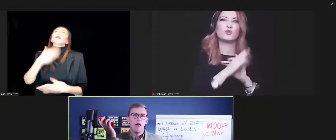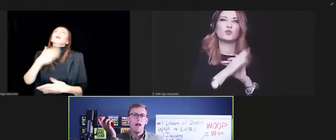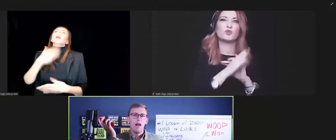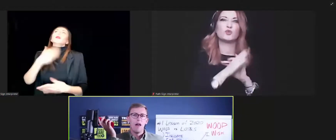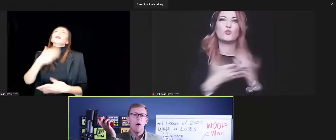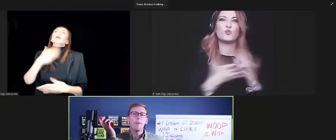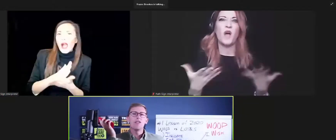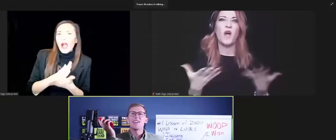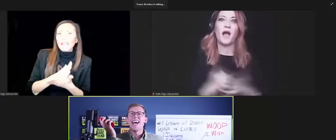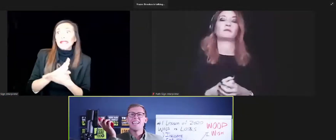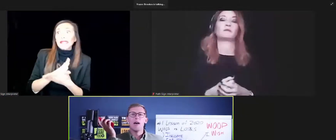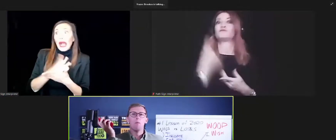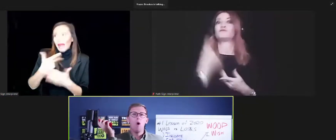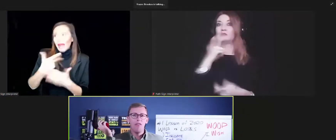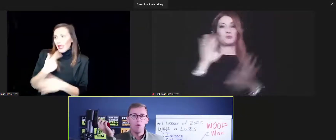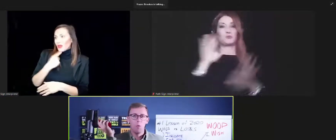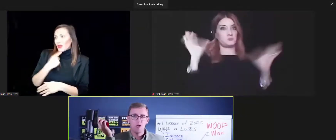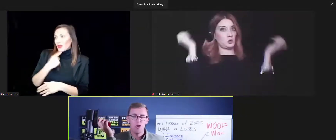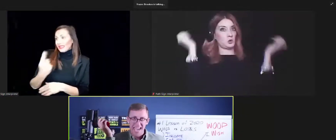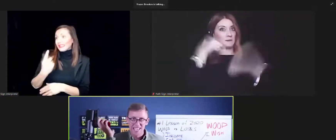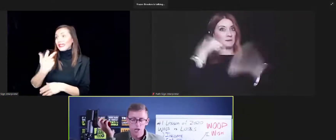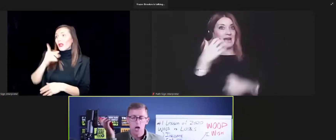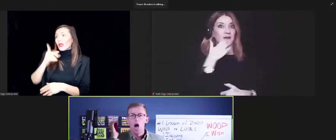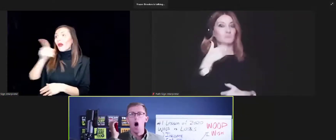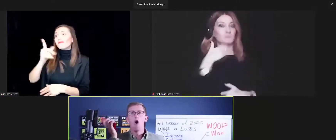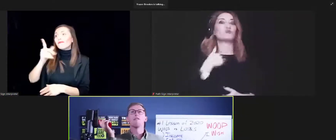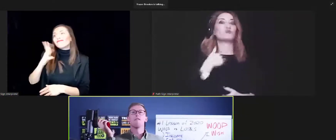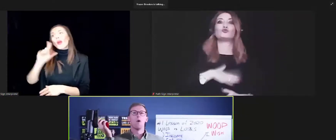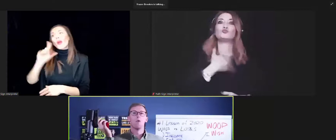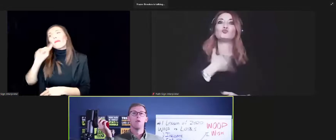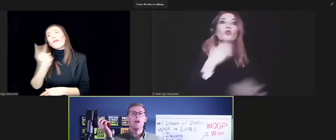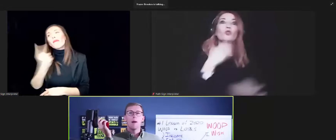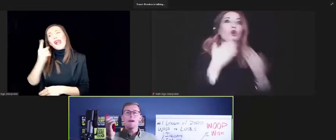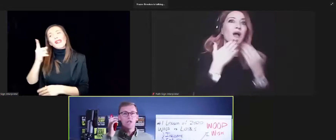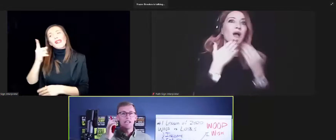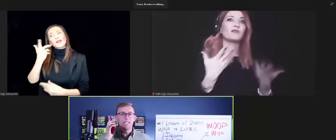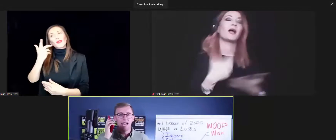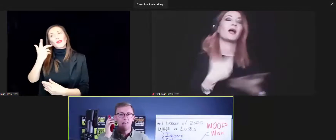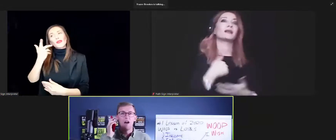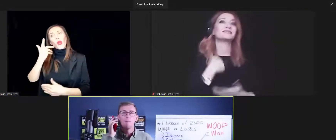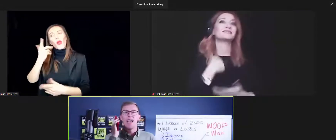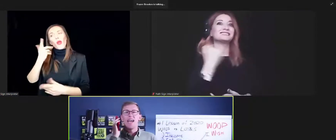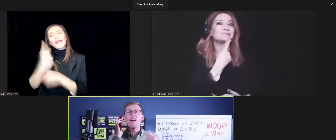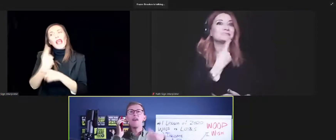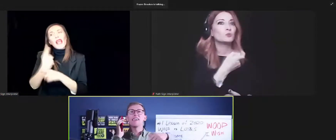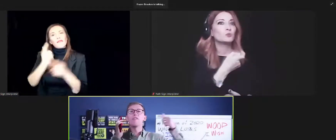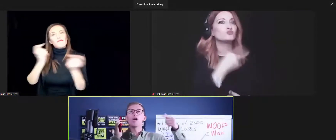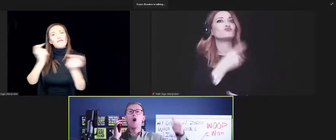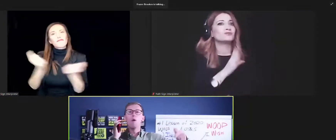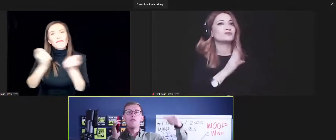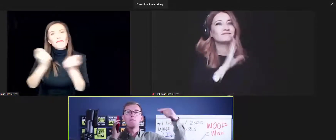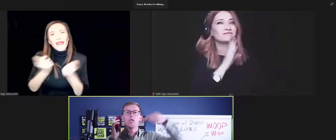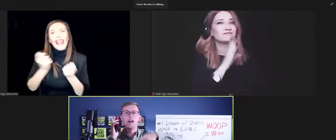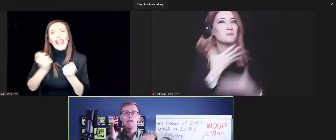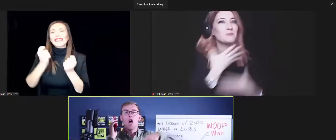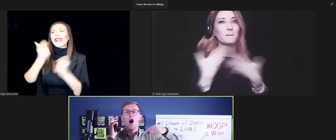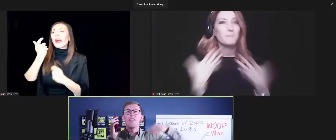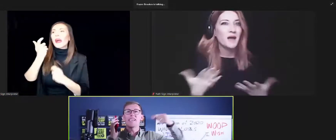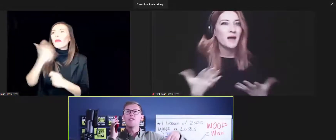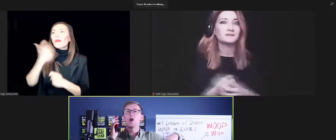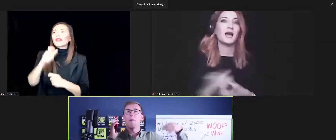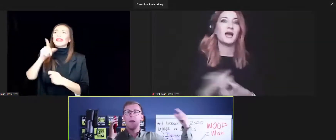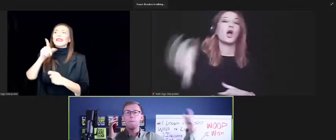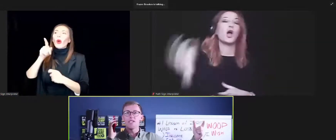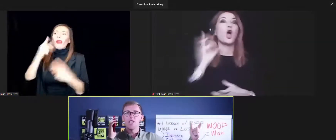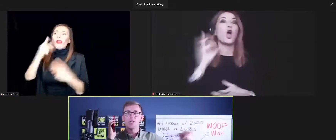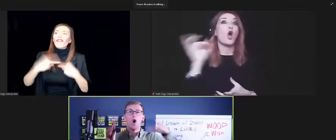Now, I'm basically telling them what their wish is over the phone. I'm basically telling them if they're giving up on themselves, are they giving